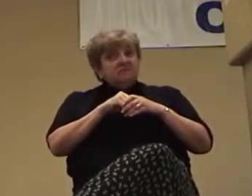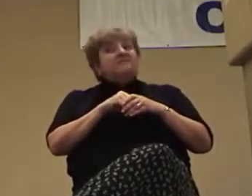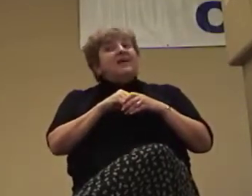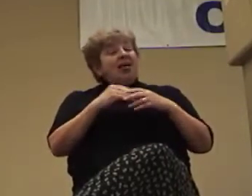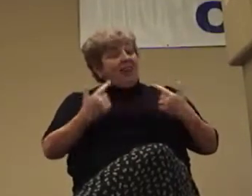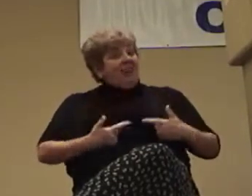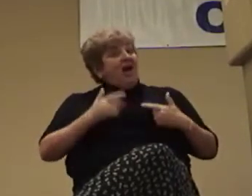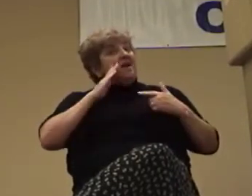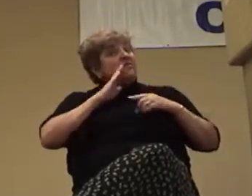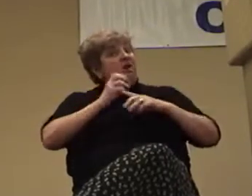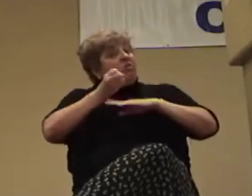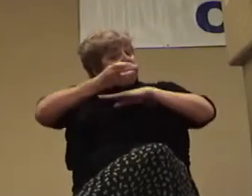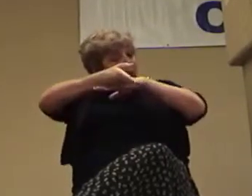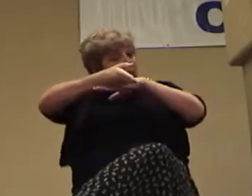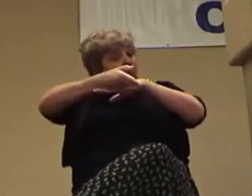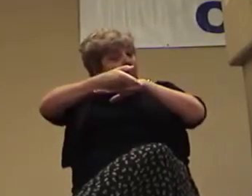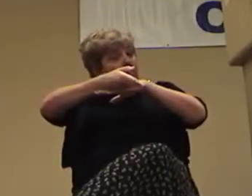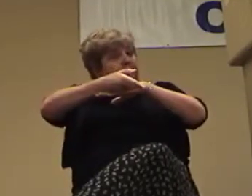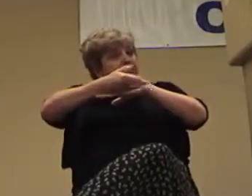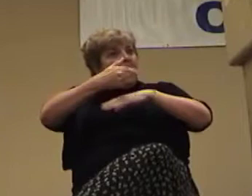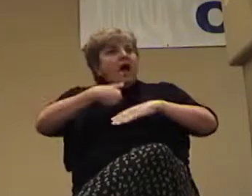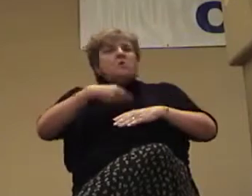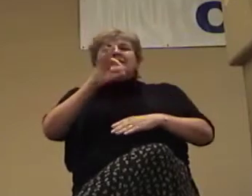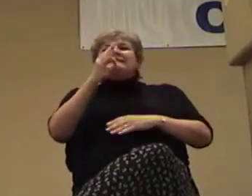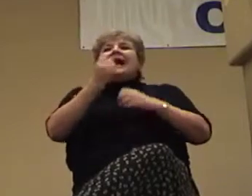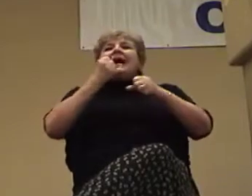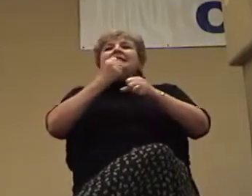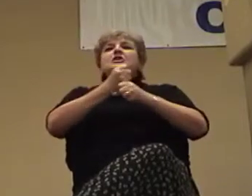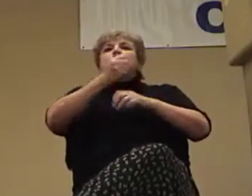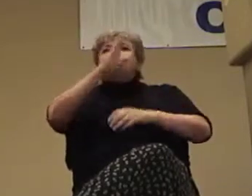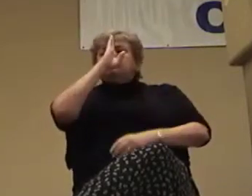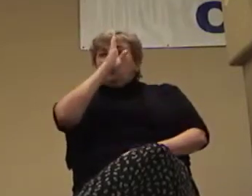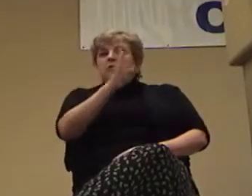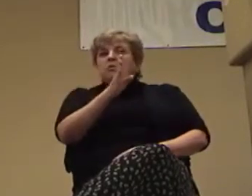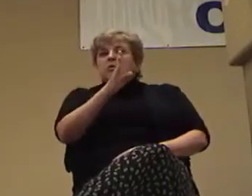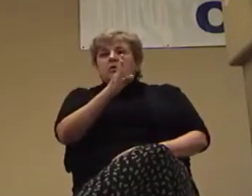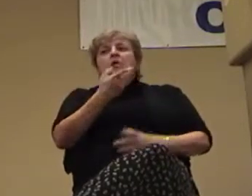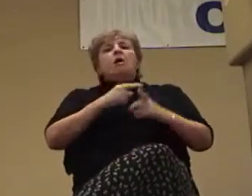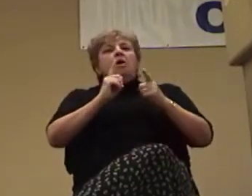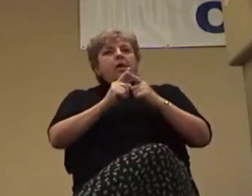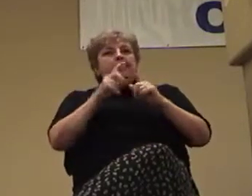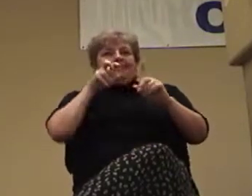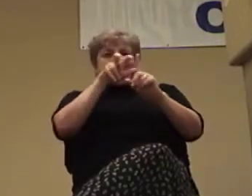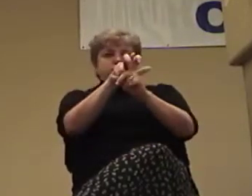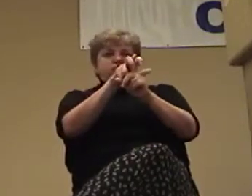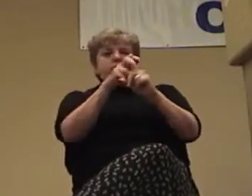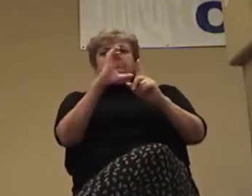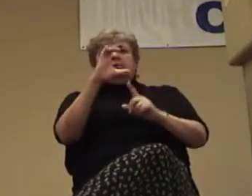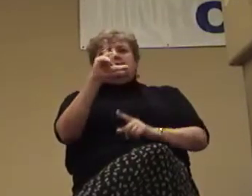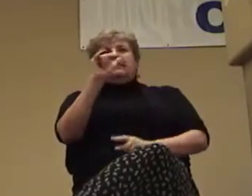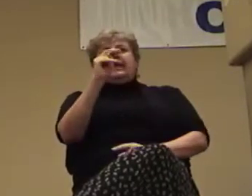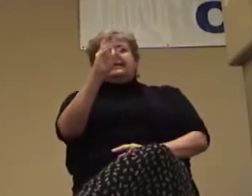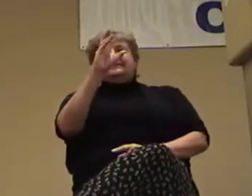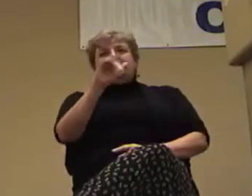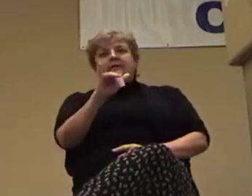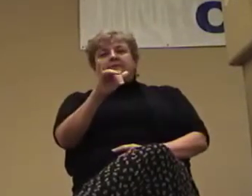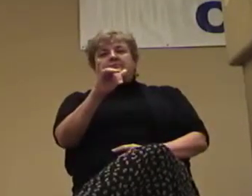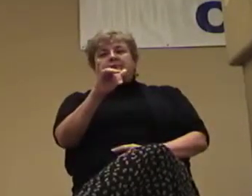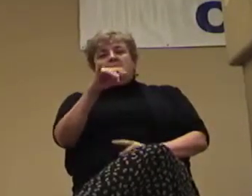came to Clancy at 9 years sober. I've always had strong sponsorship. And when I came to him, I was devastated. I had